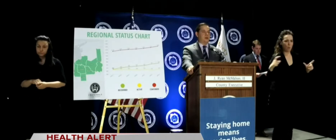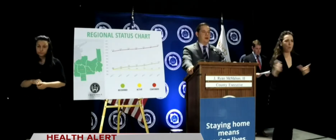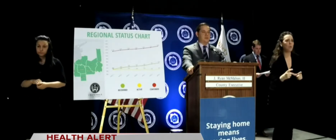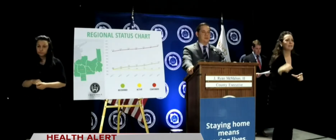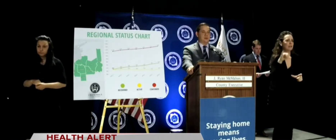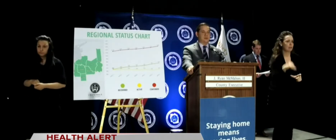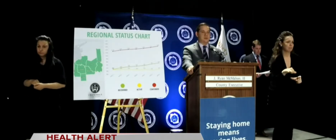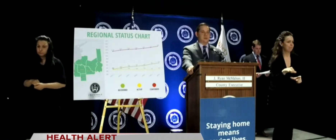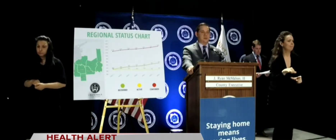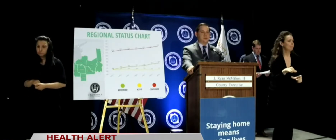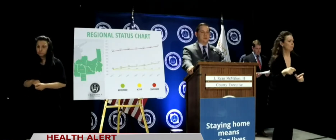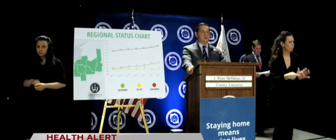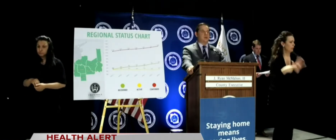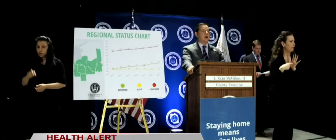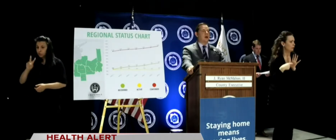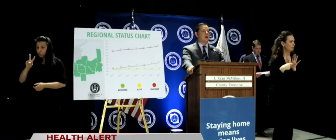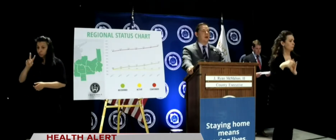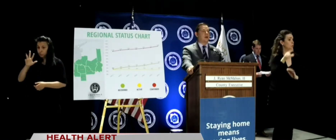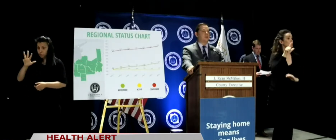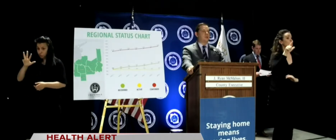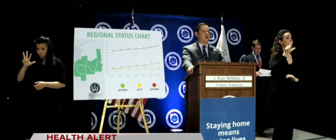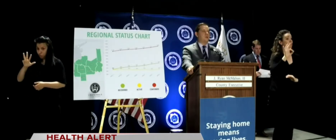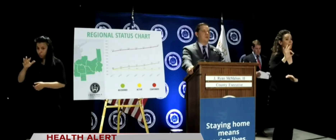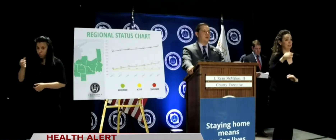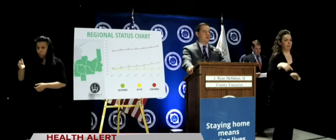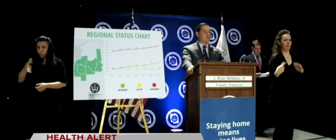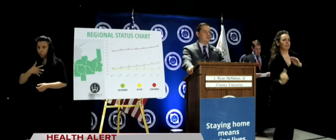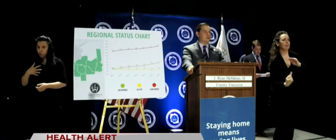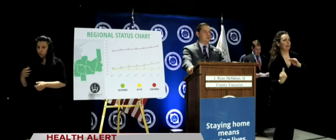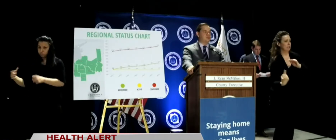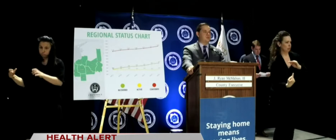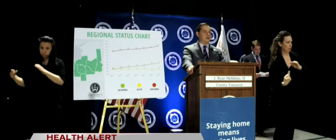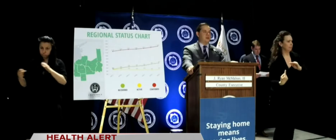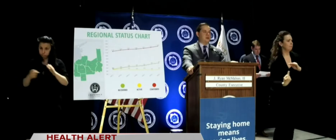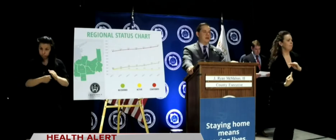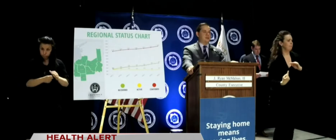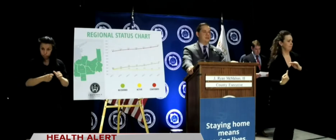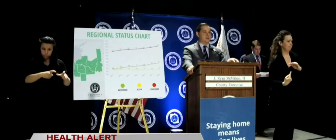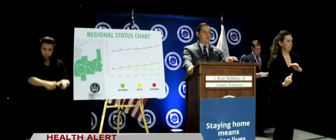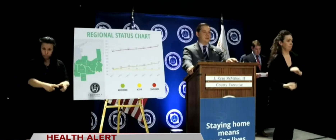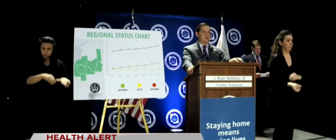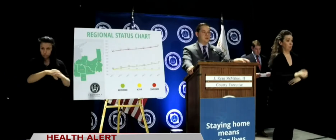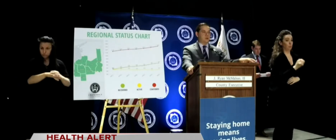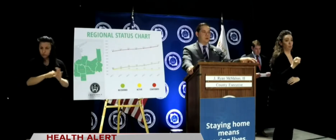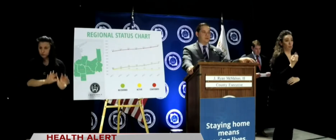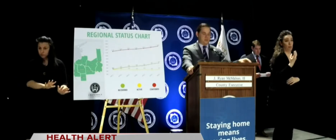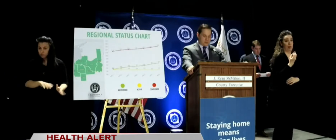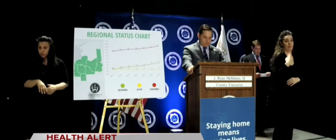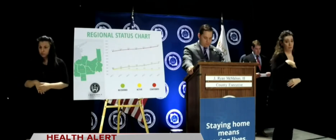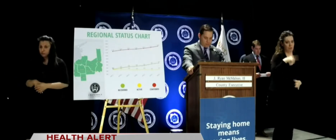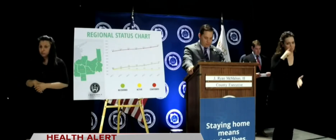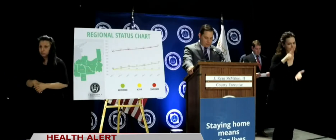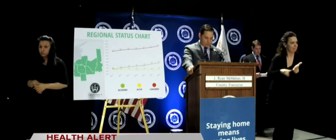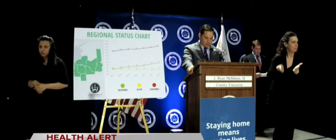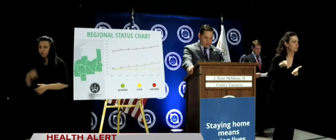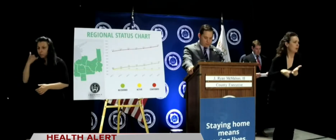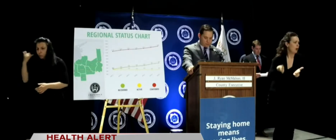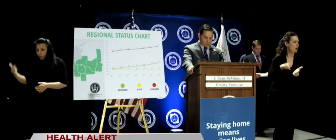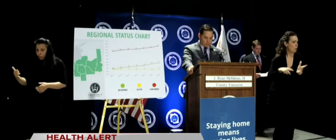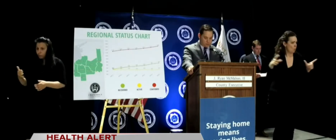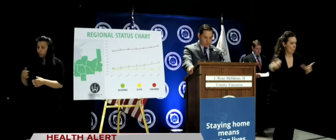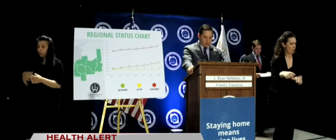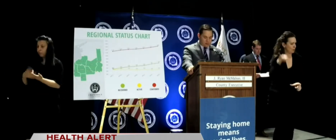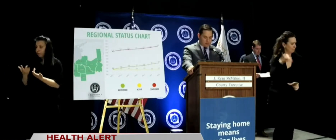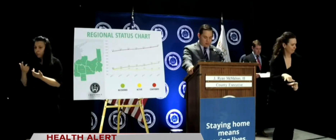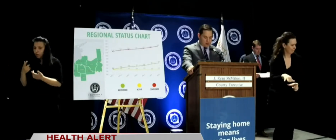people that are obviously in isolation. Out of the 12, we do our investigations. We find their contacts. We quarantine them. So that number's